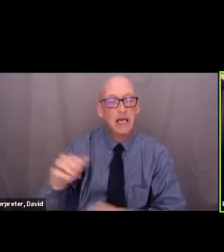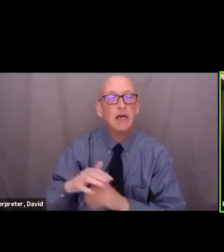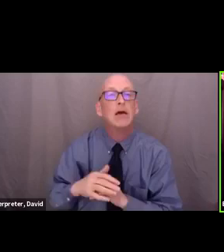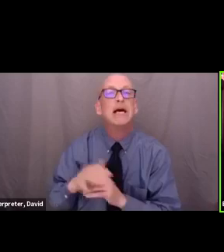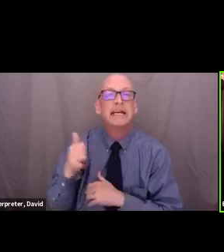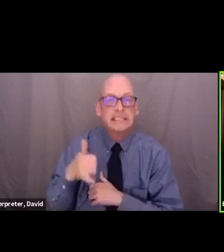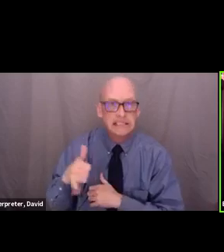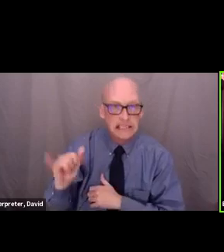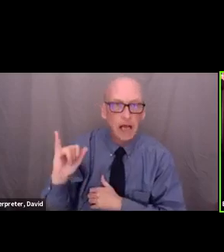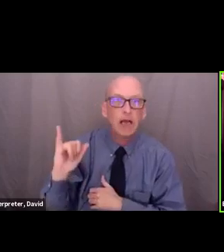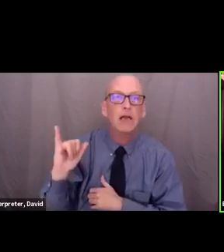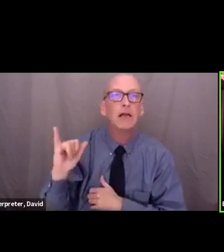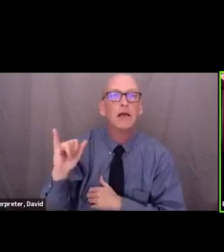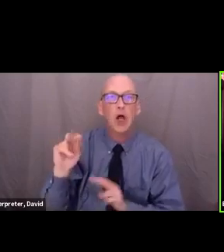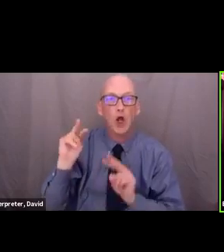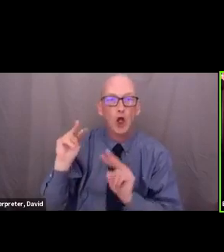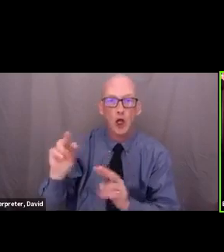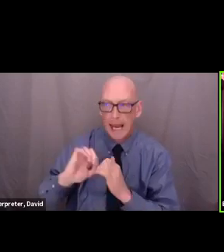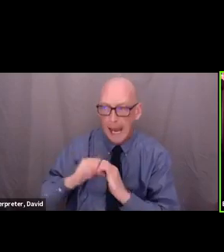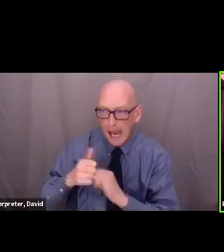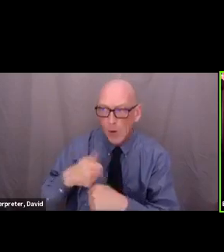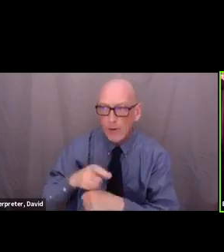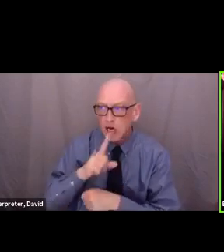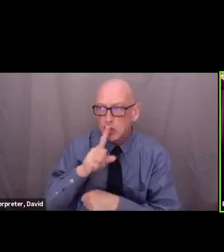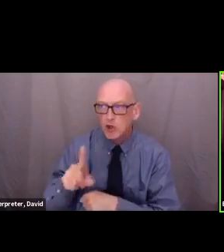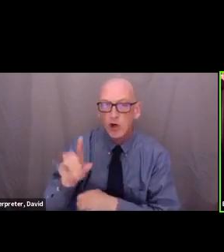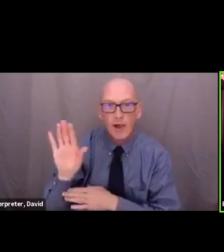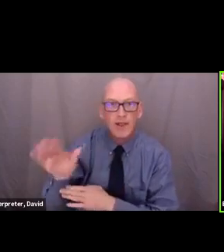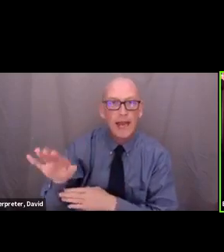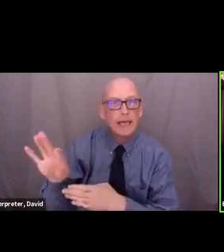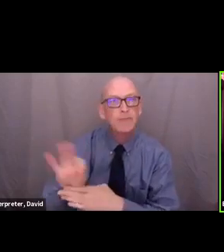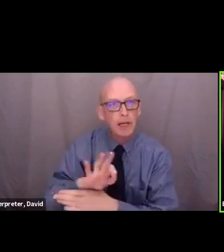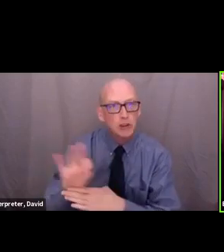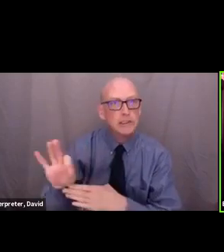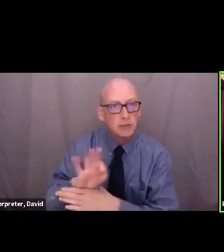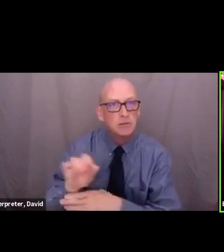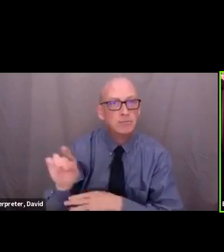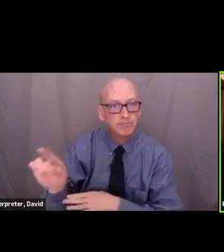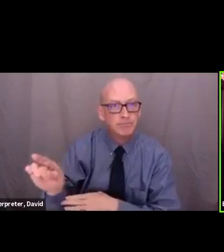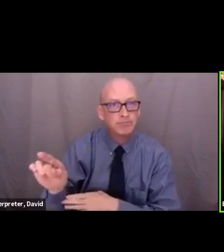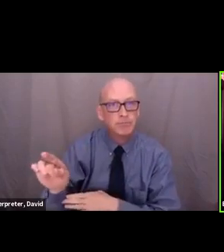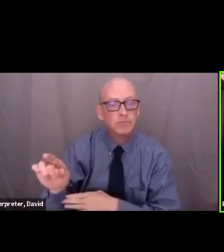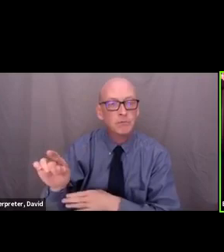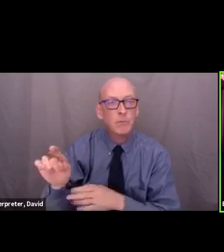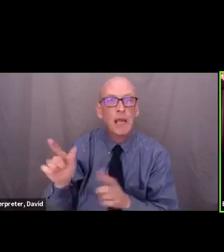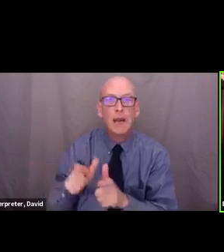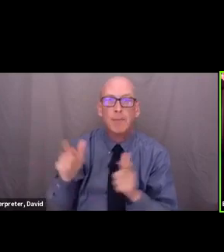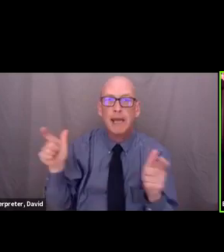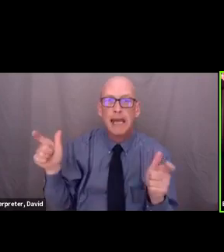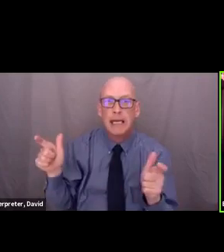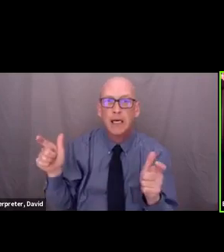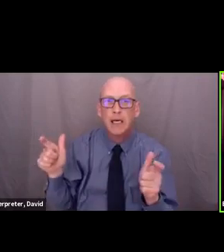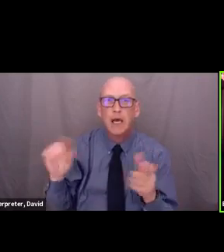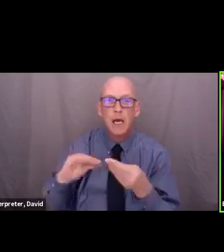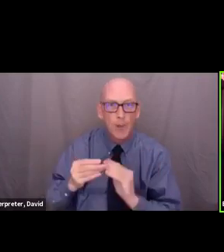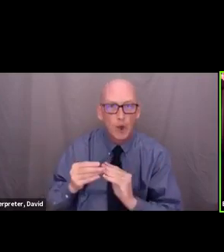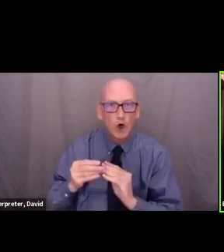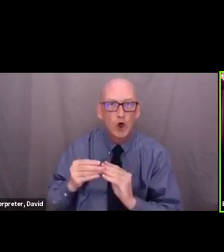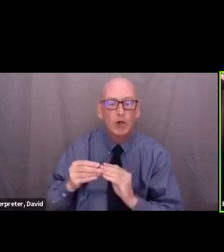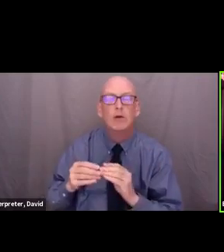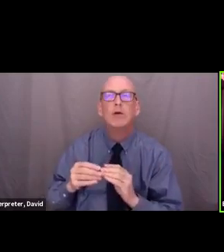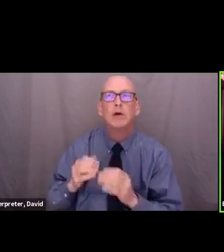still looking at how to make sure that is functioning in a larger capacity by